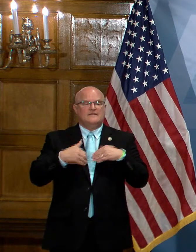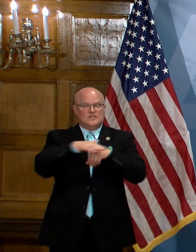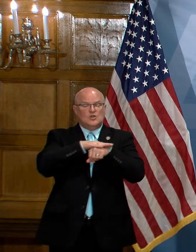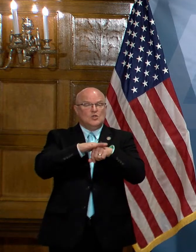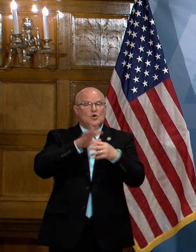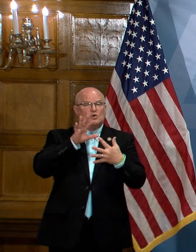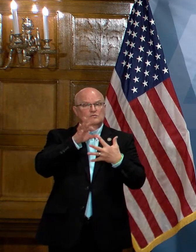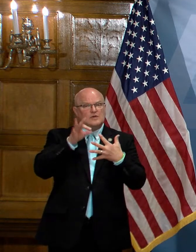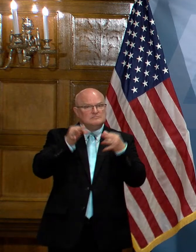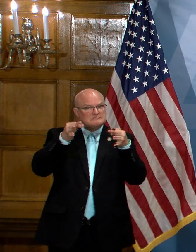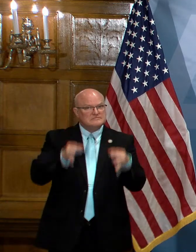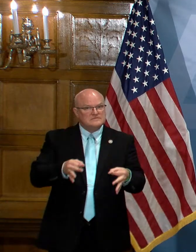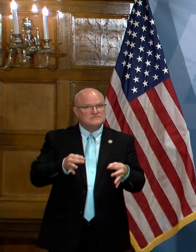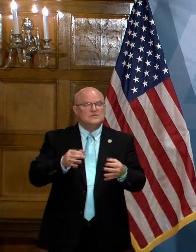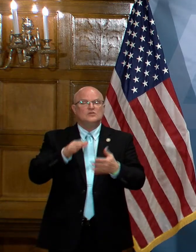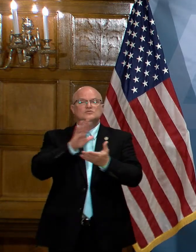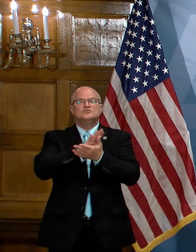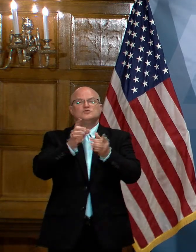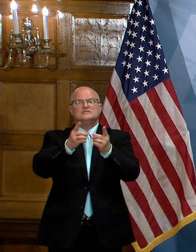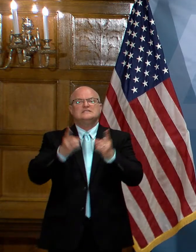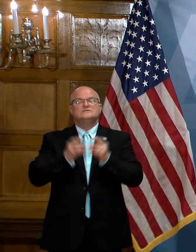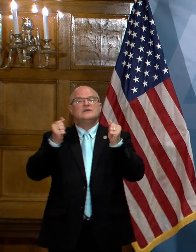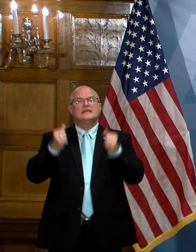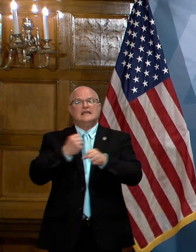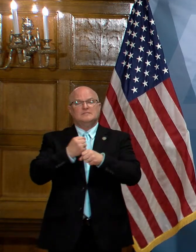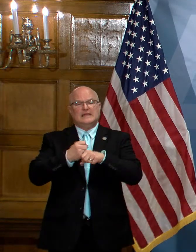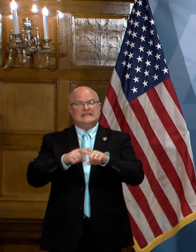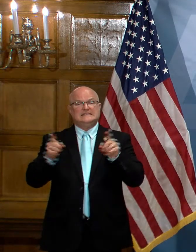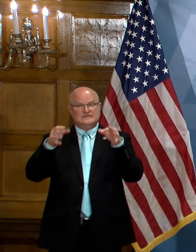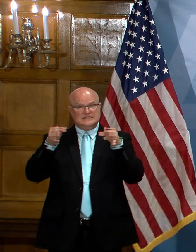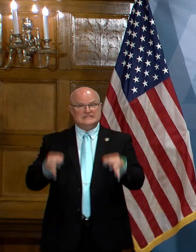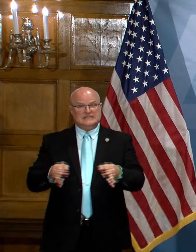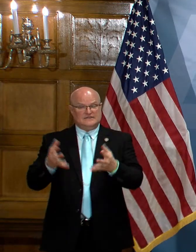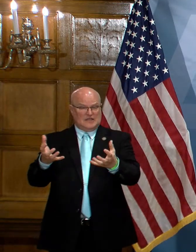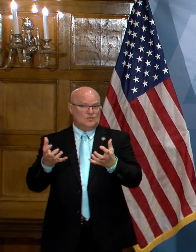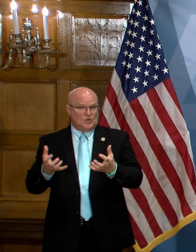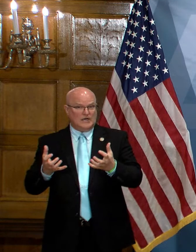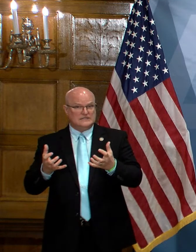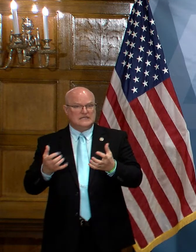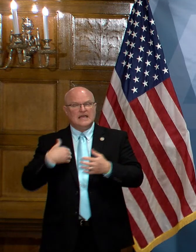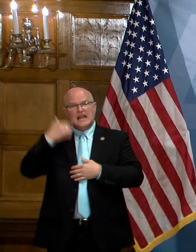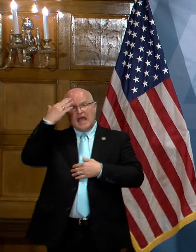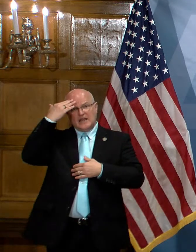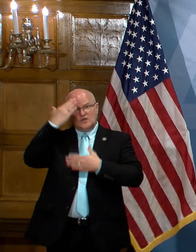local option so that school districts can make a different decisions if they wish to,